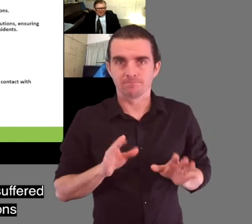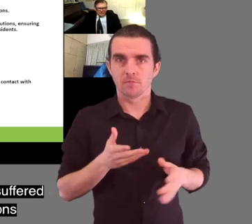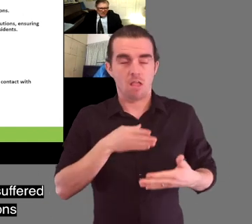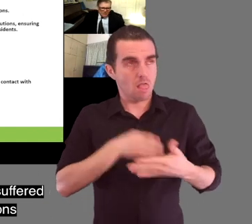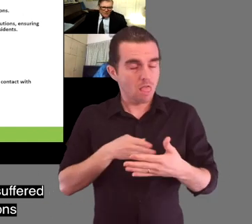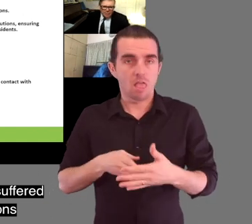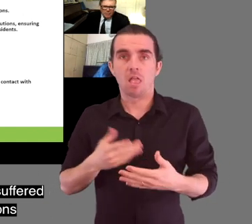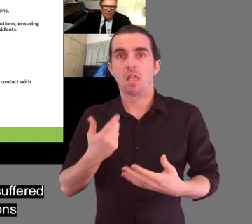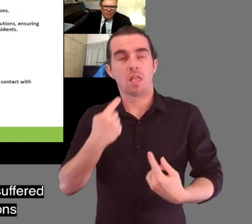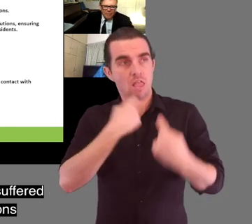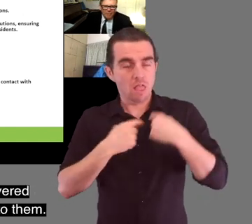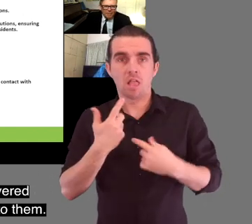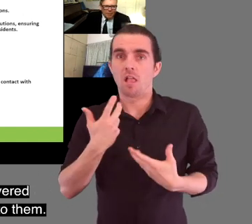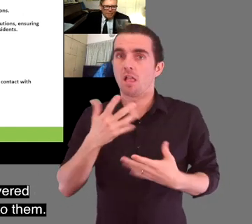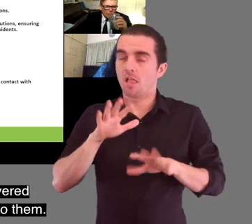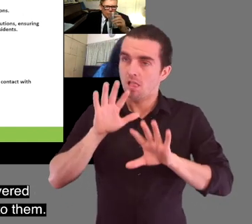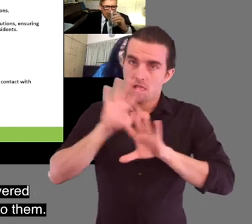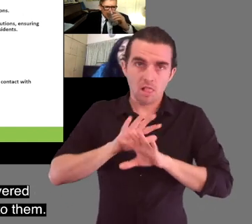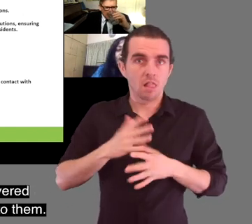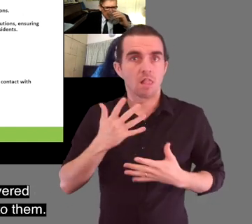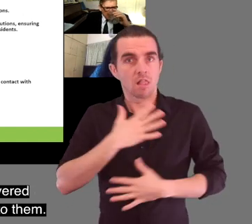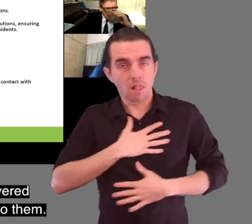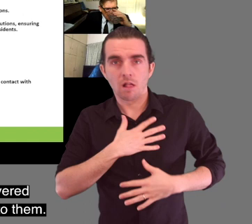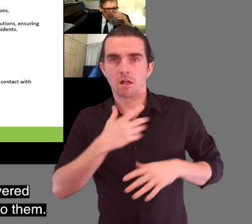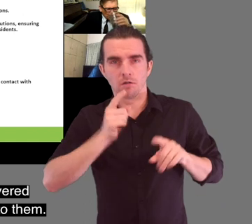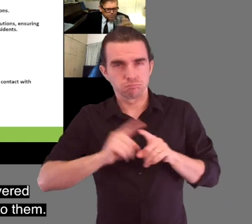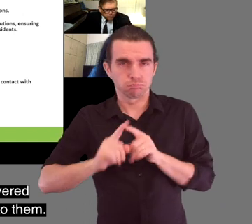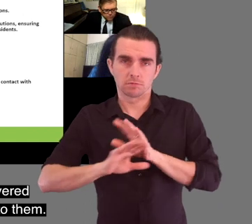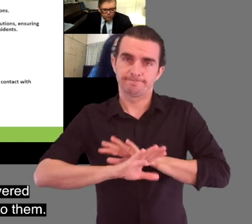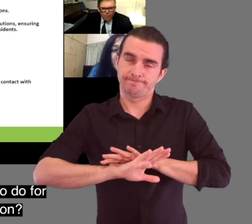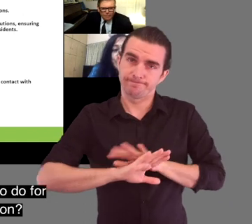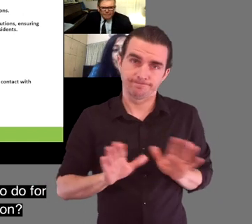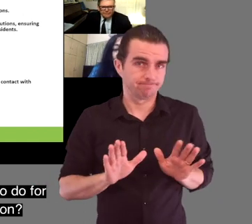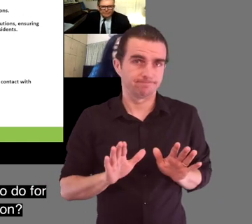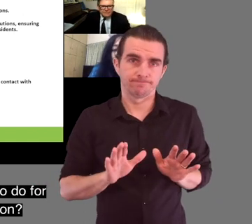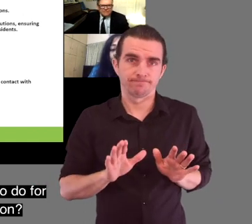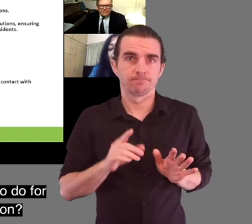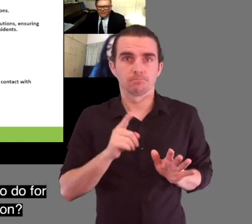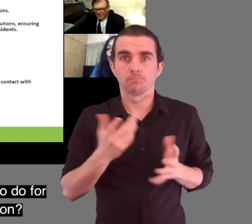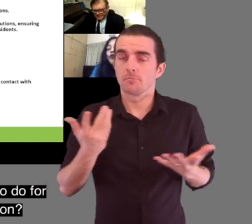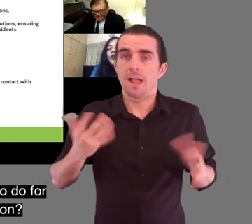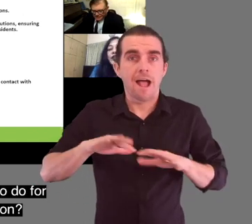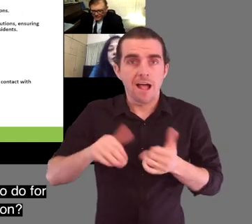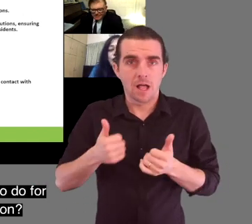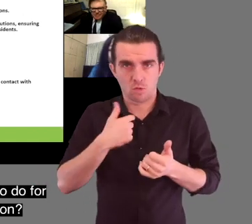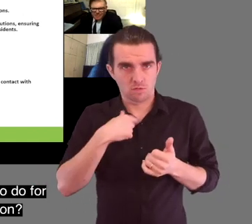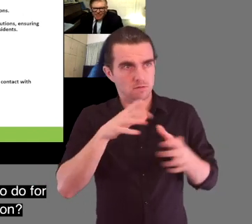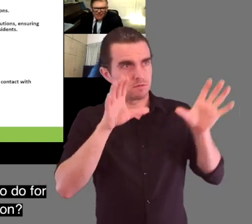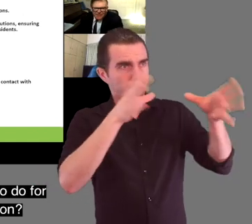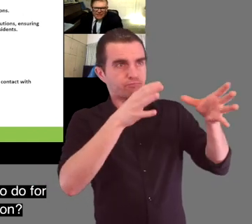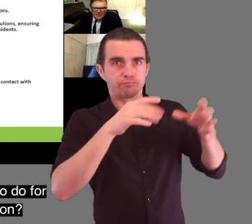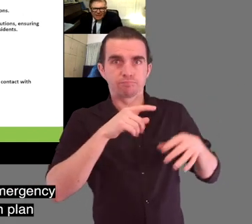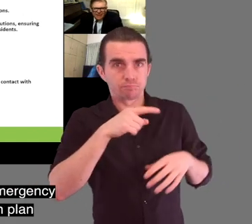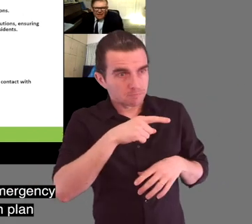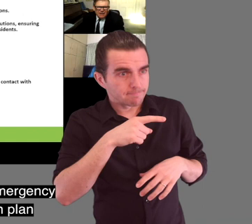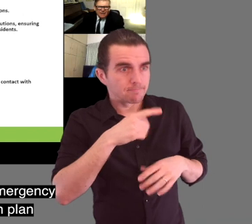they suffered serious implications or they never recovered from what happened to them. So what do we need to do for